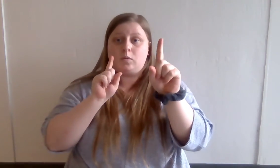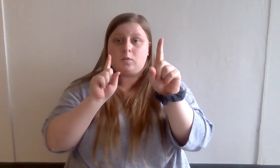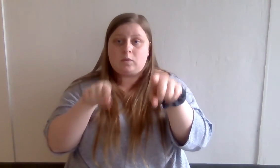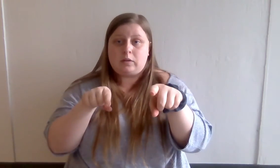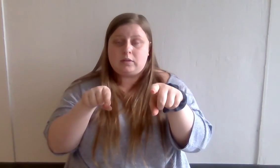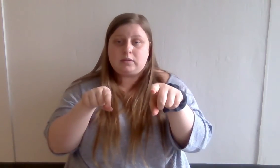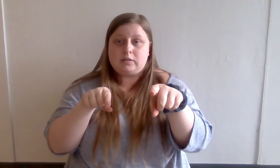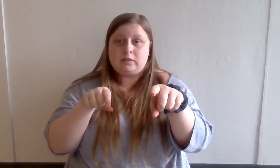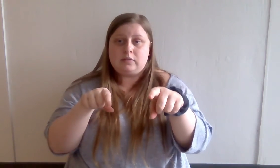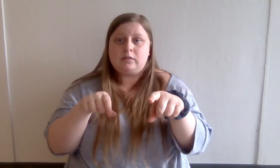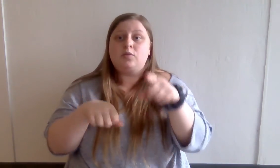You could also respond,